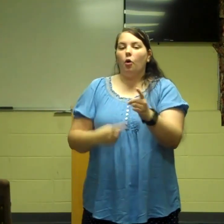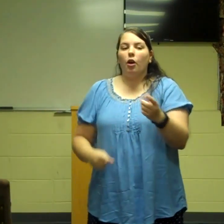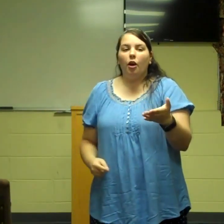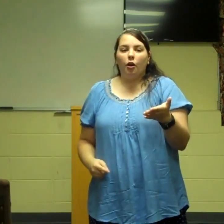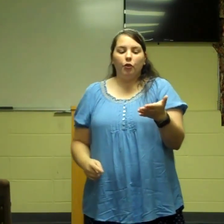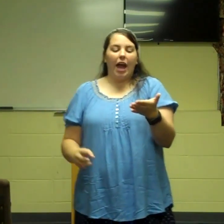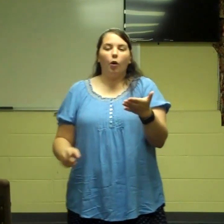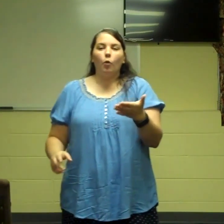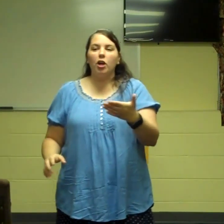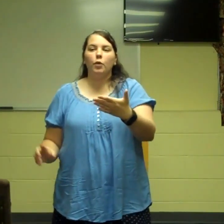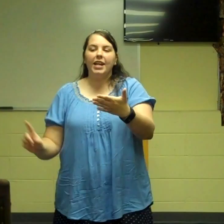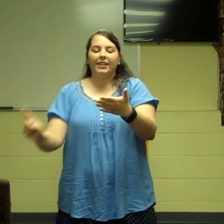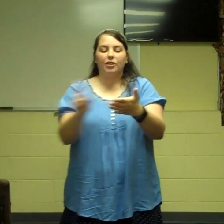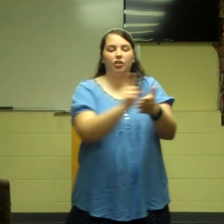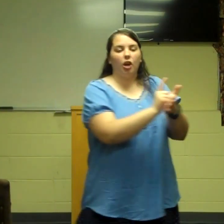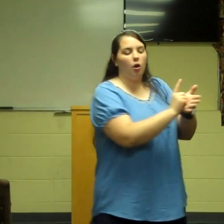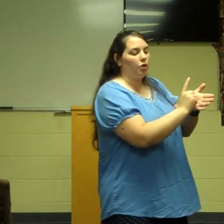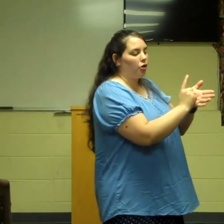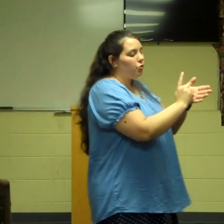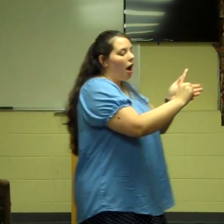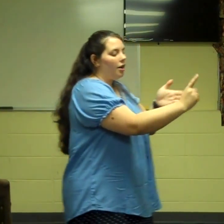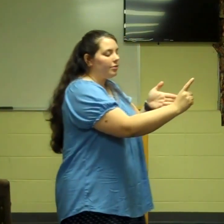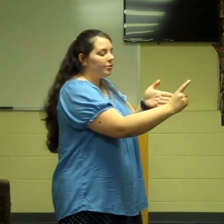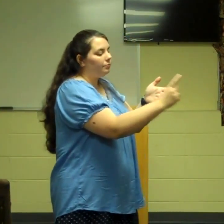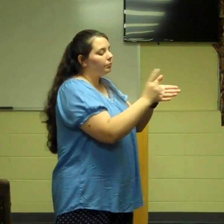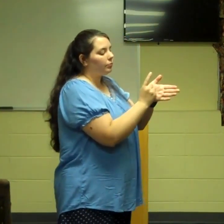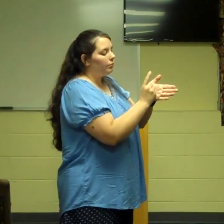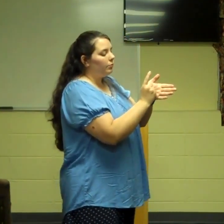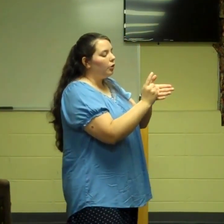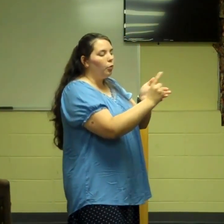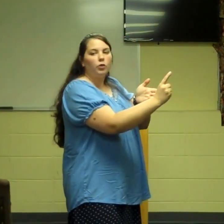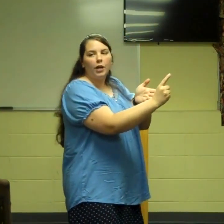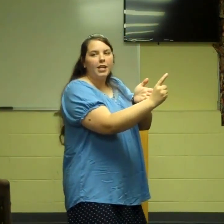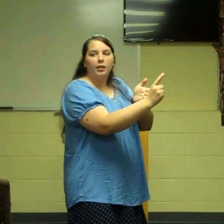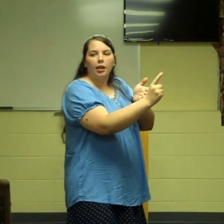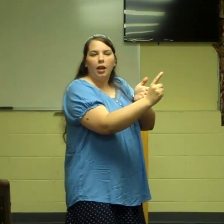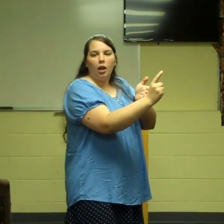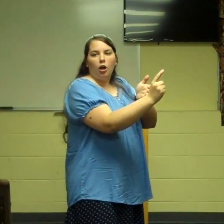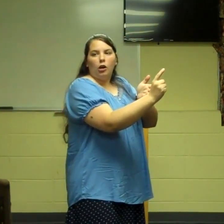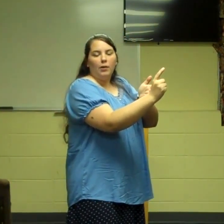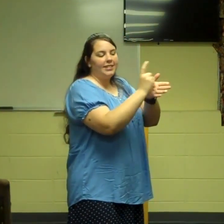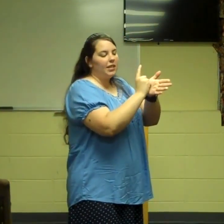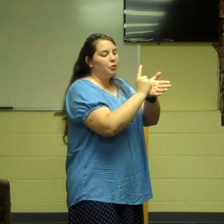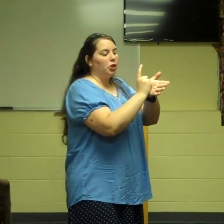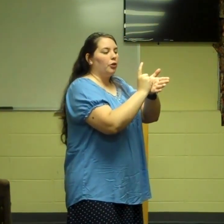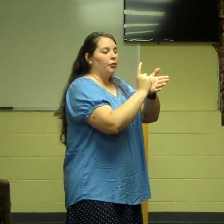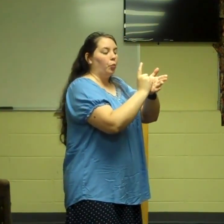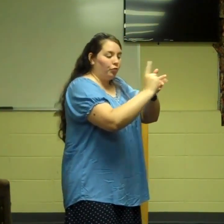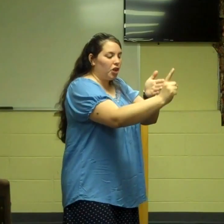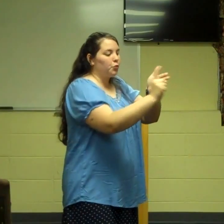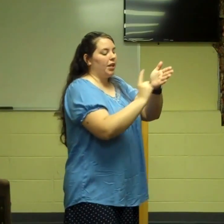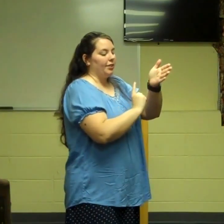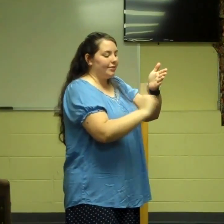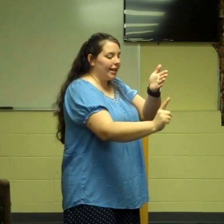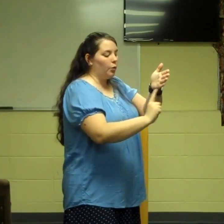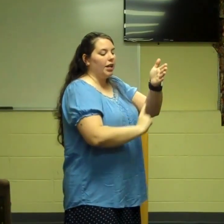So you've got 1 week that just goes across 1 week, but instead of doing the first week and the second week